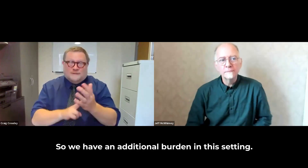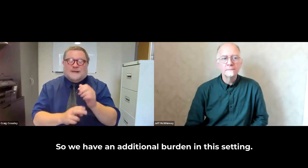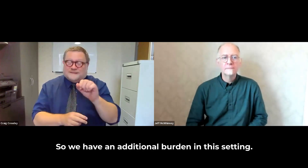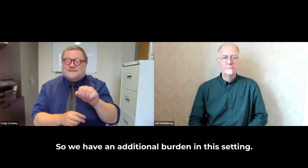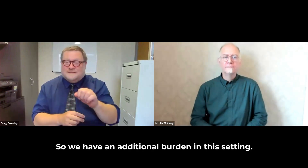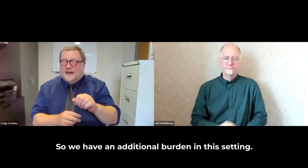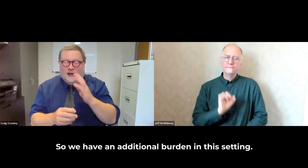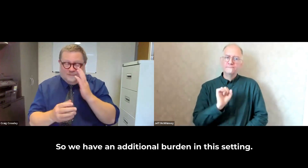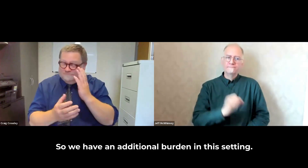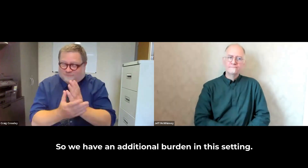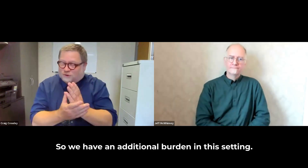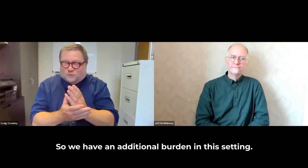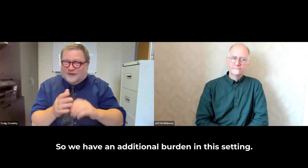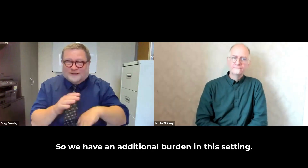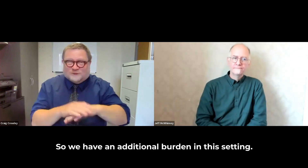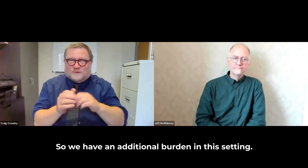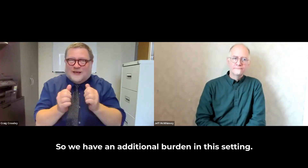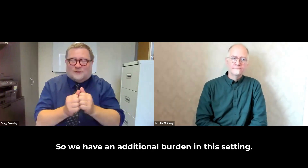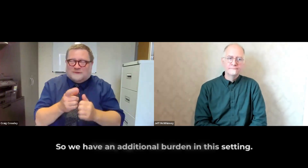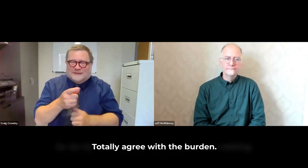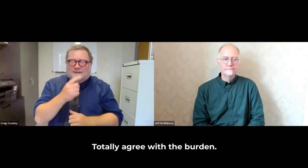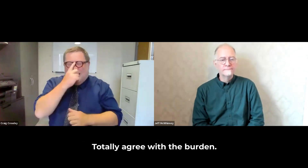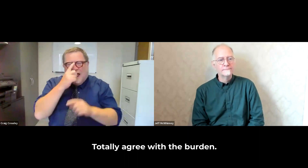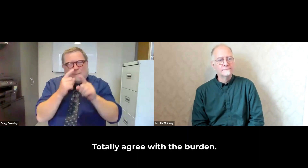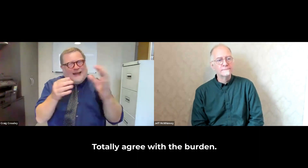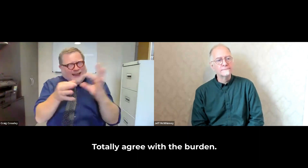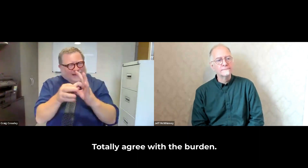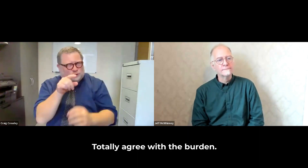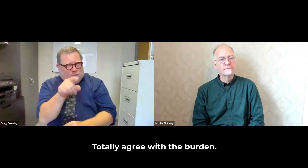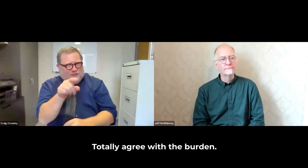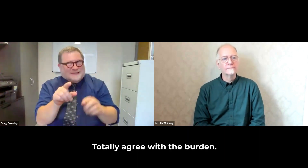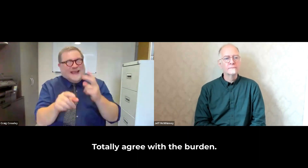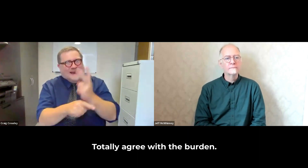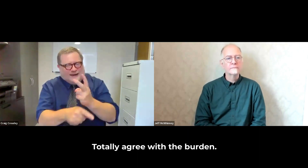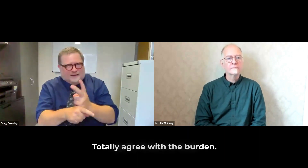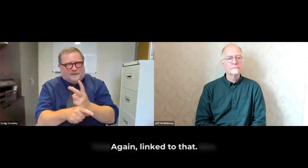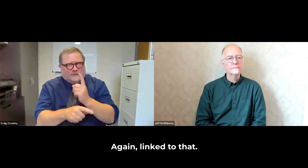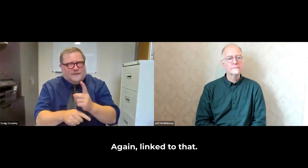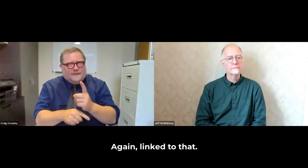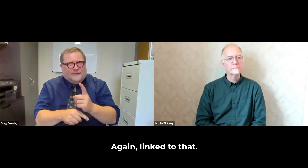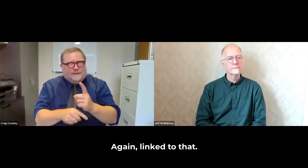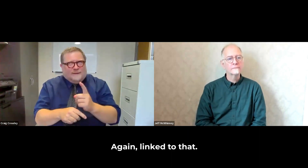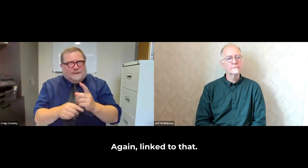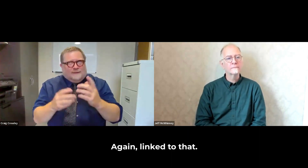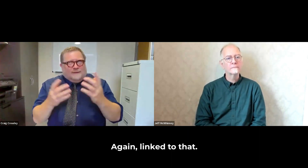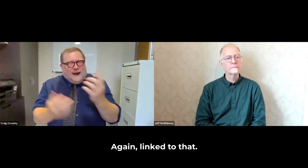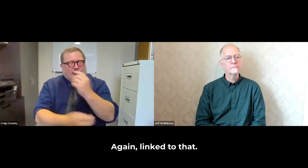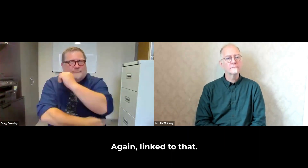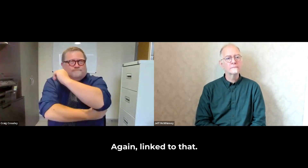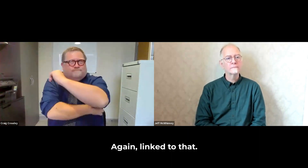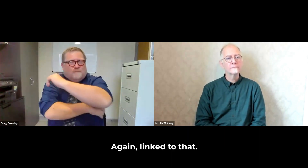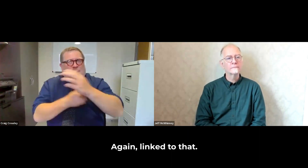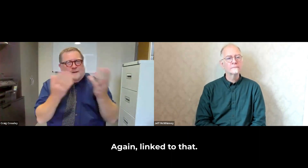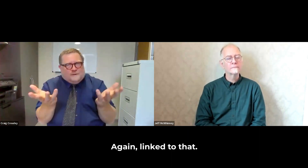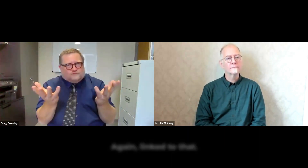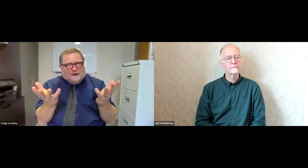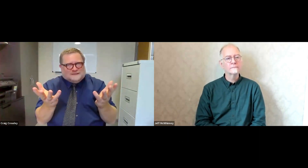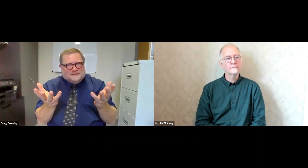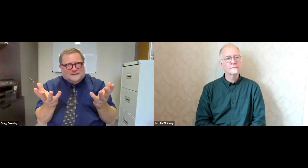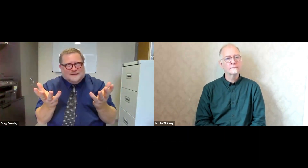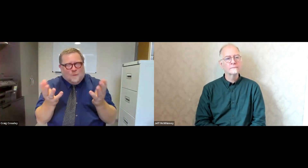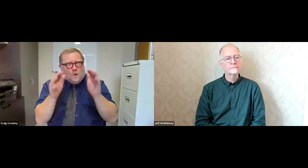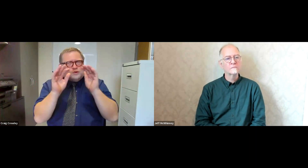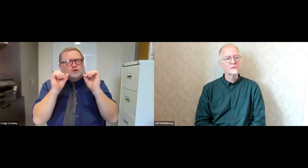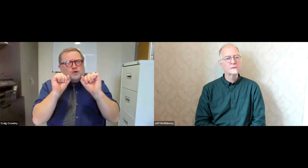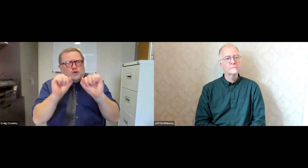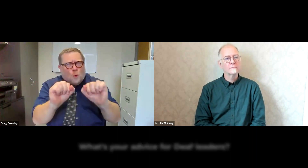burden in this setting. The burden. Totally agree with the burden. Again, linked to that.